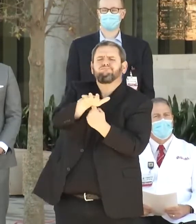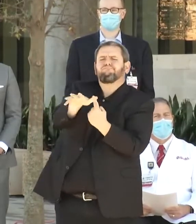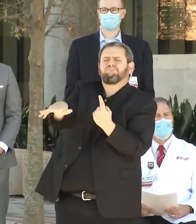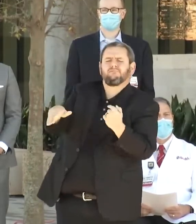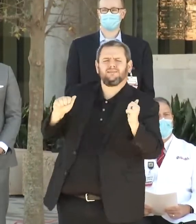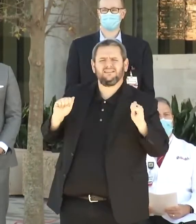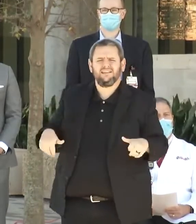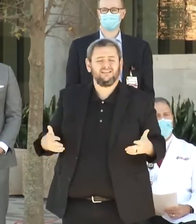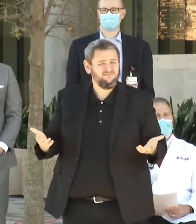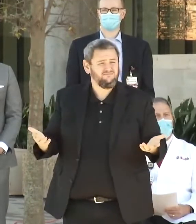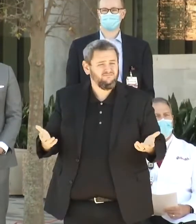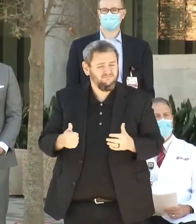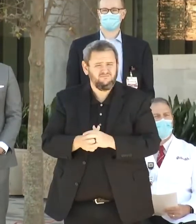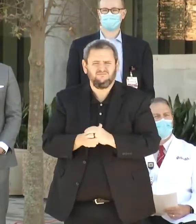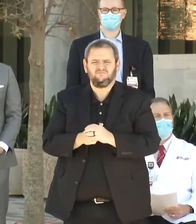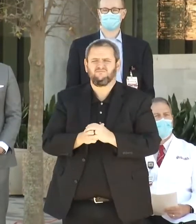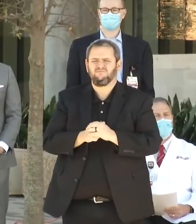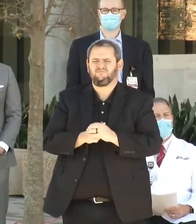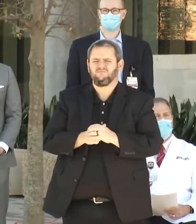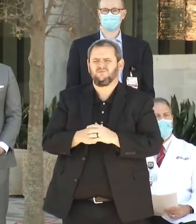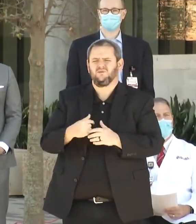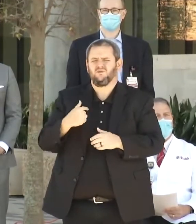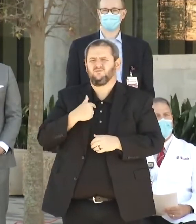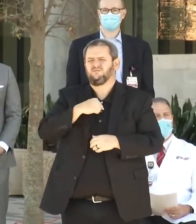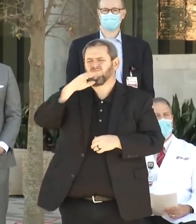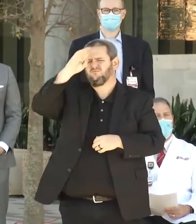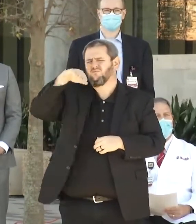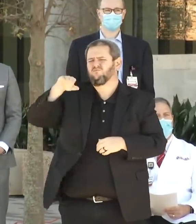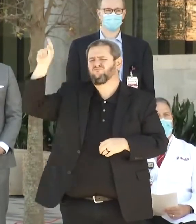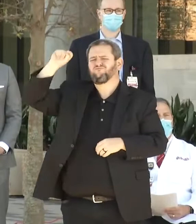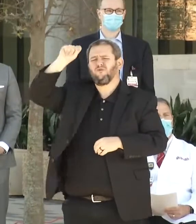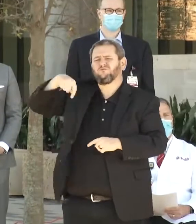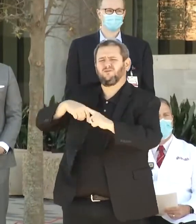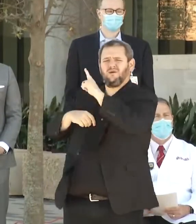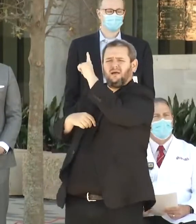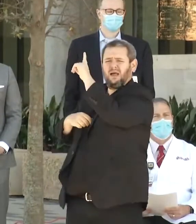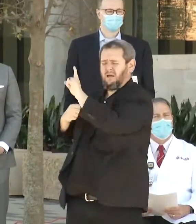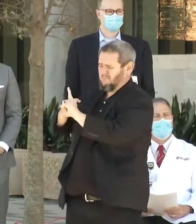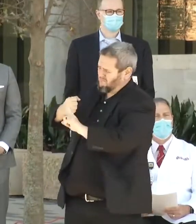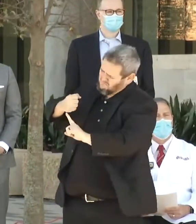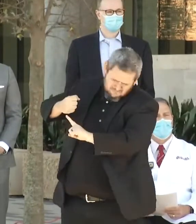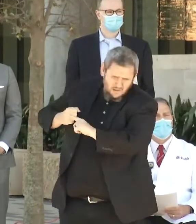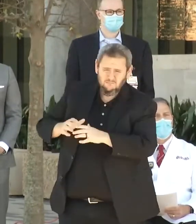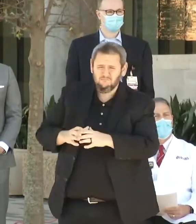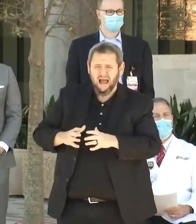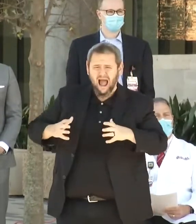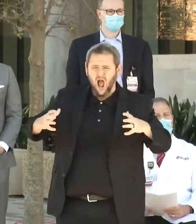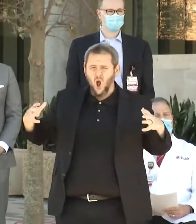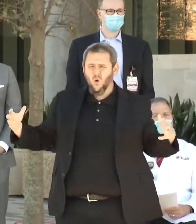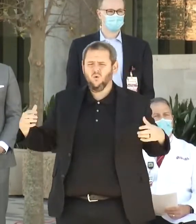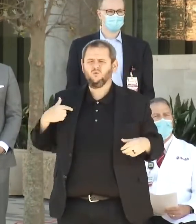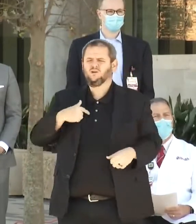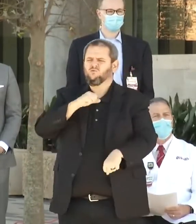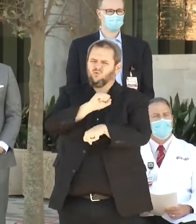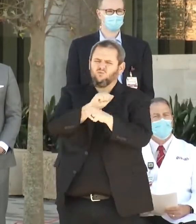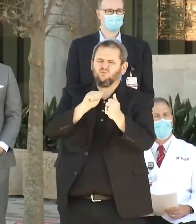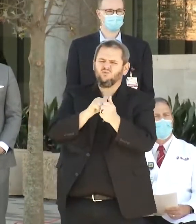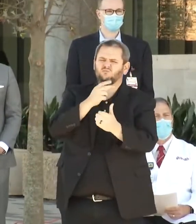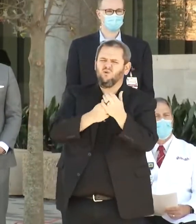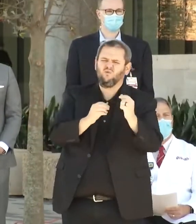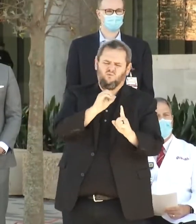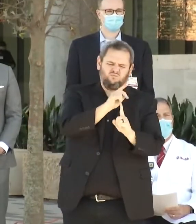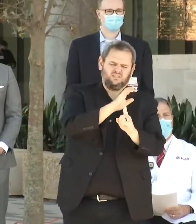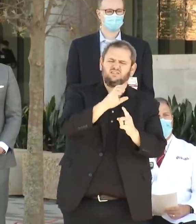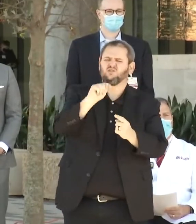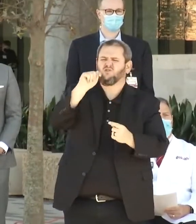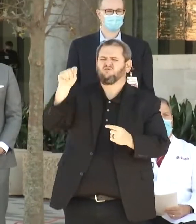currently going on in Tulsa and are working with local leaders and hospital coalitions in both metro areas to ensure every Oklahoman who needs